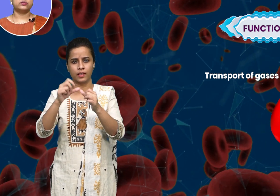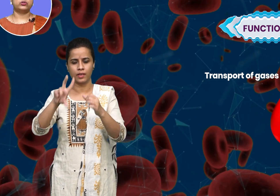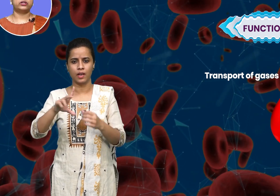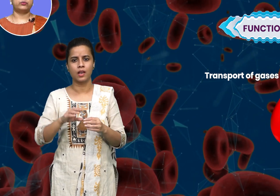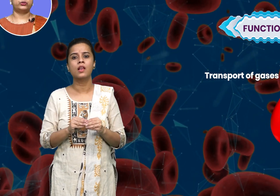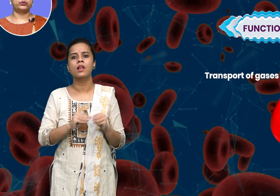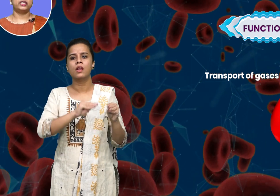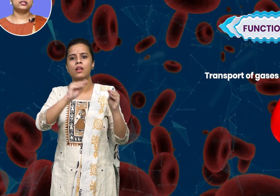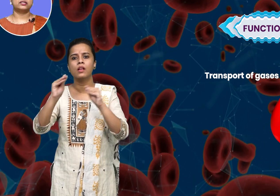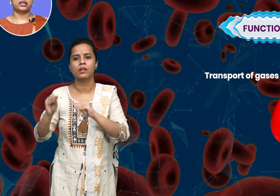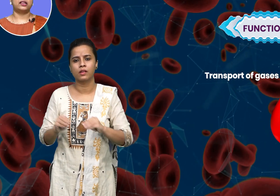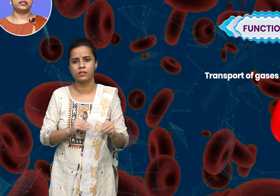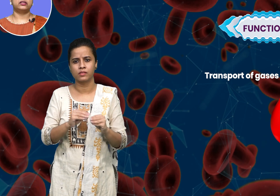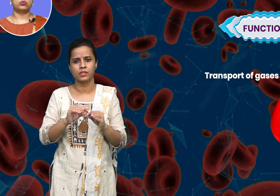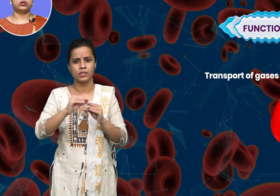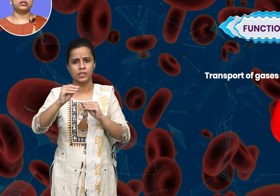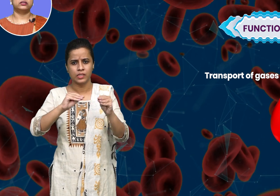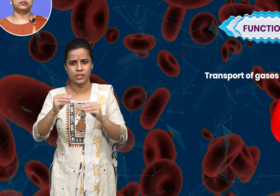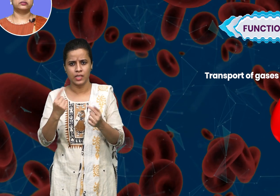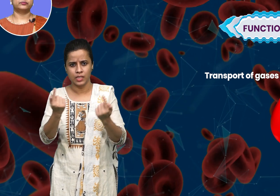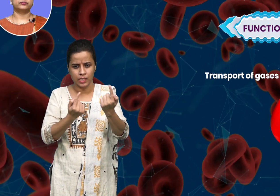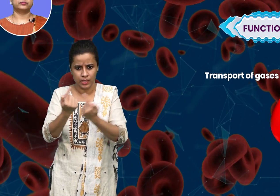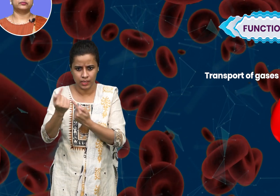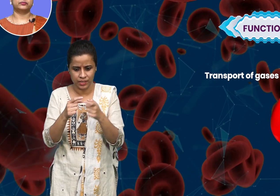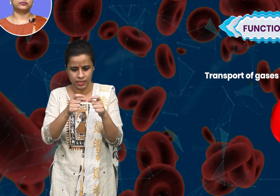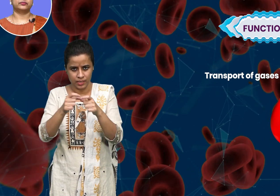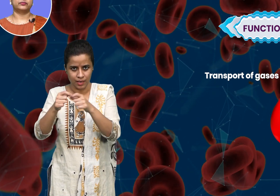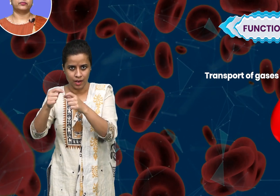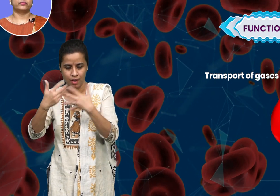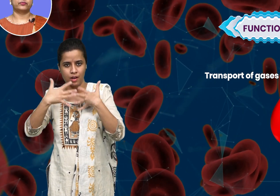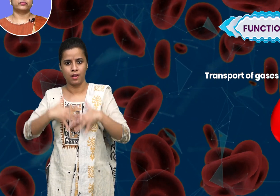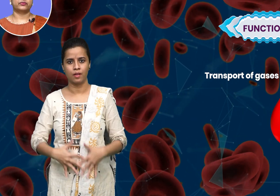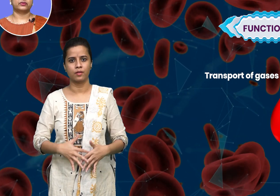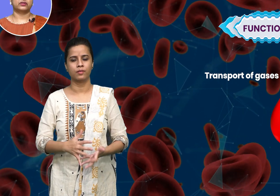and transported up to each cell in the body.